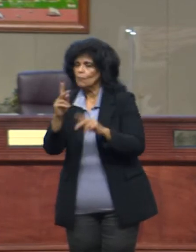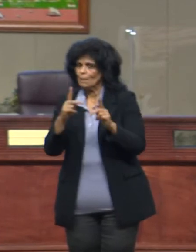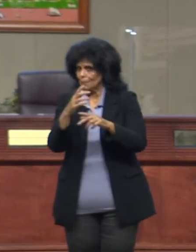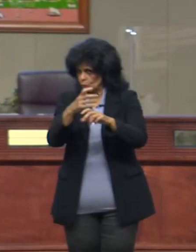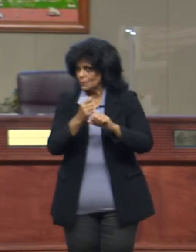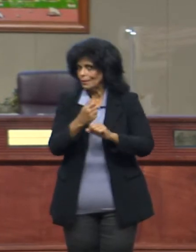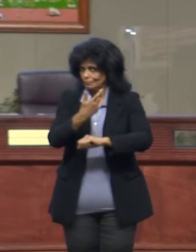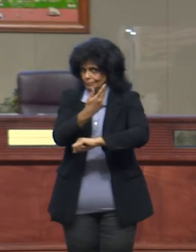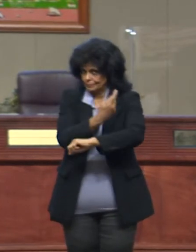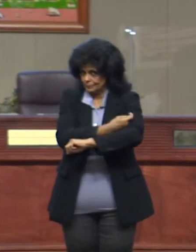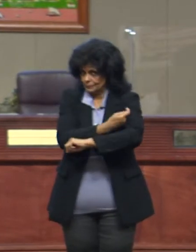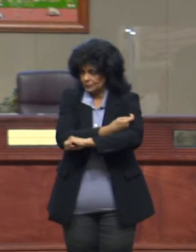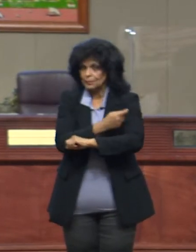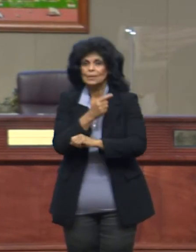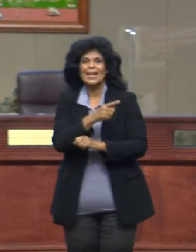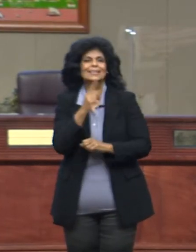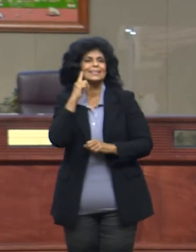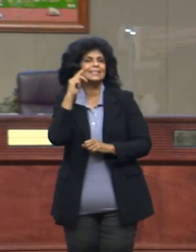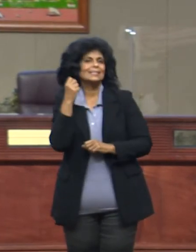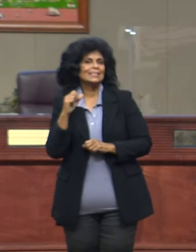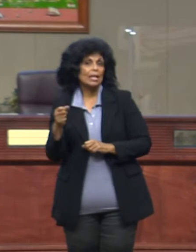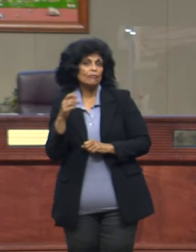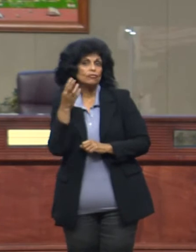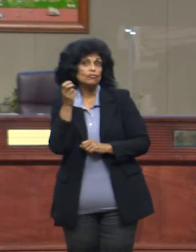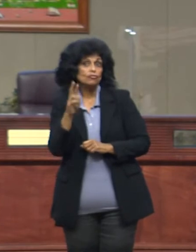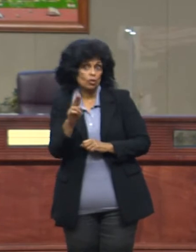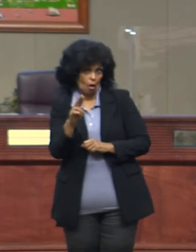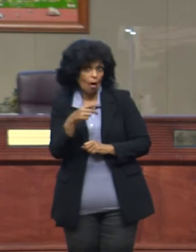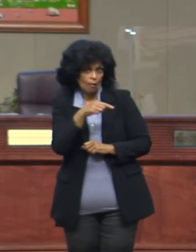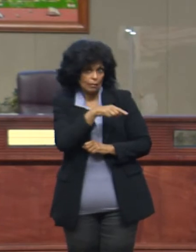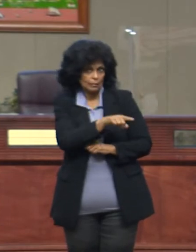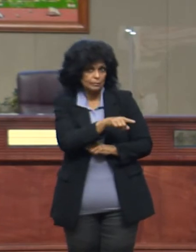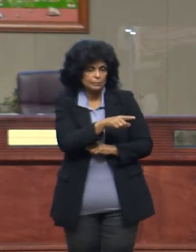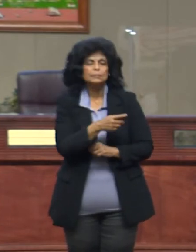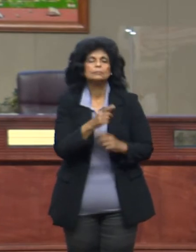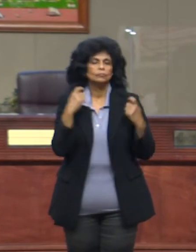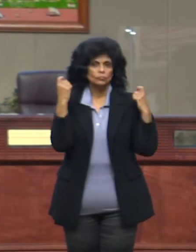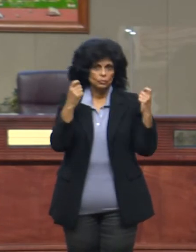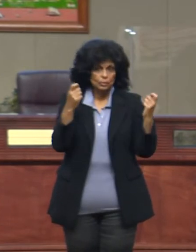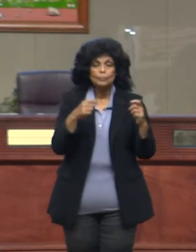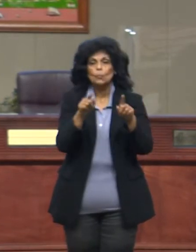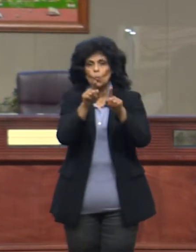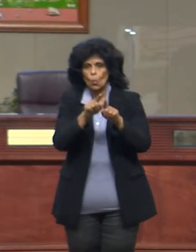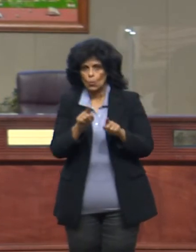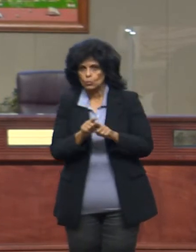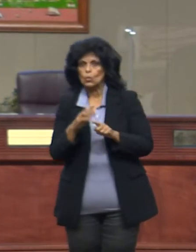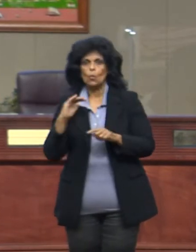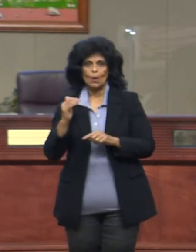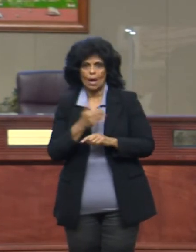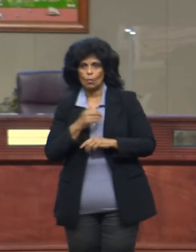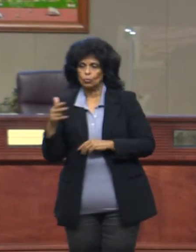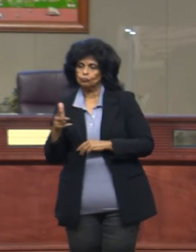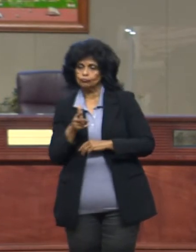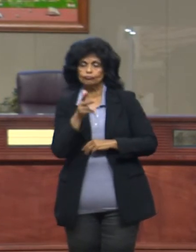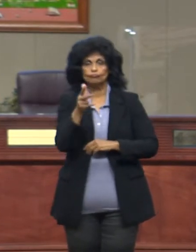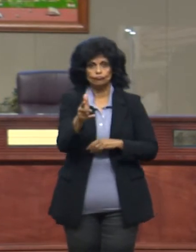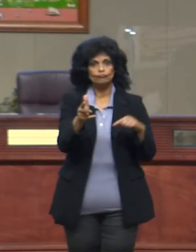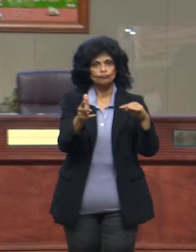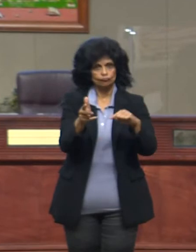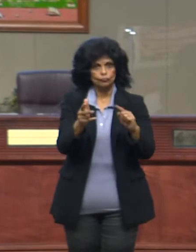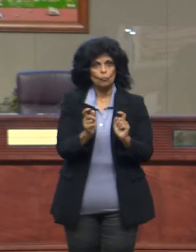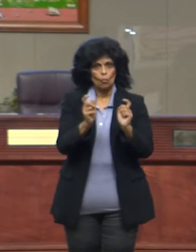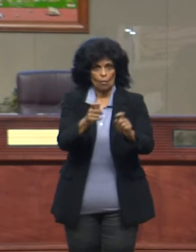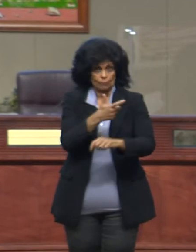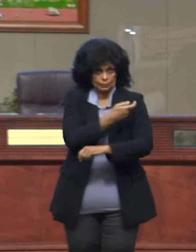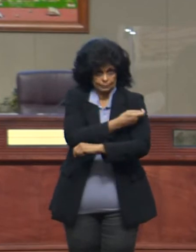Silver Star Gym this week. And number three, we will continue to offer free testing to all residents